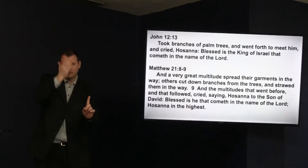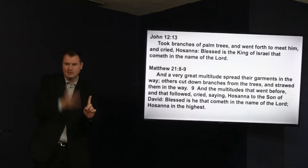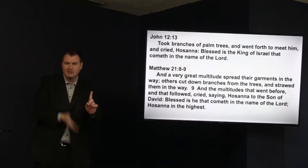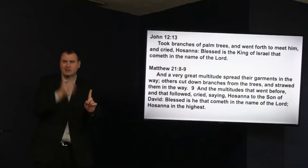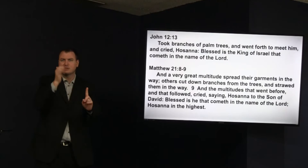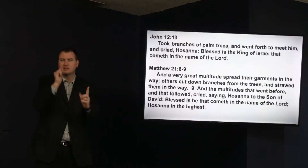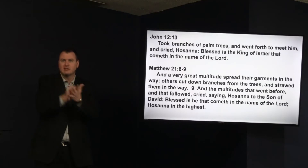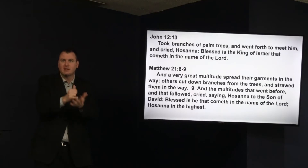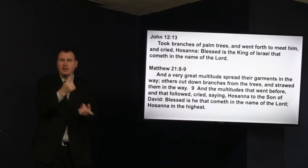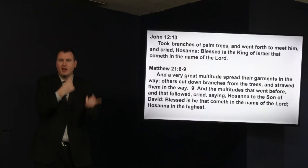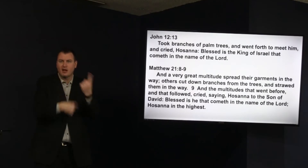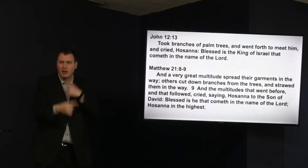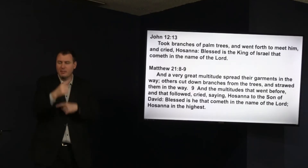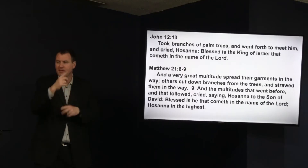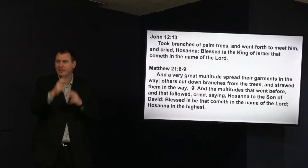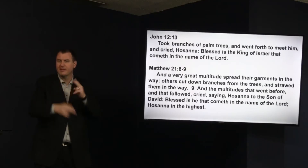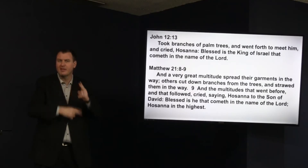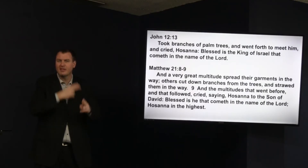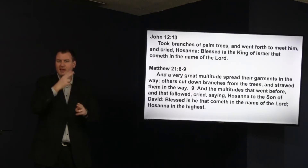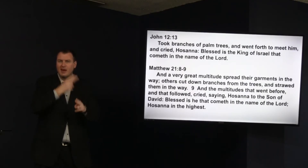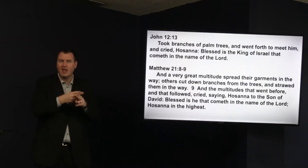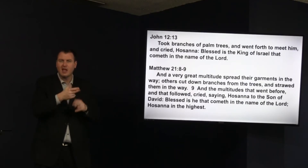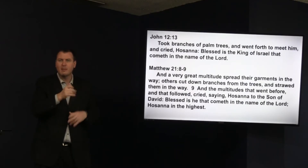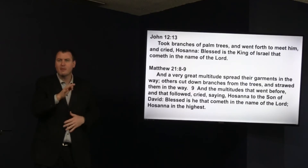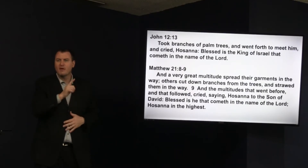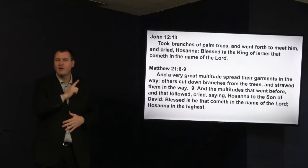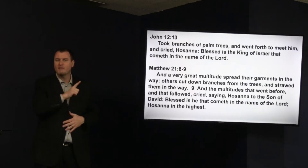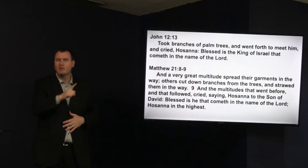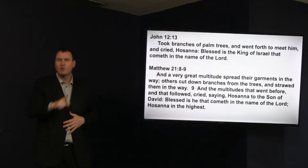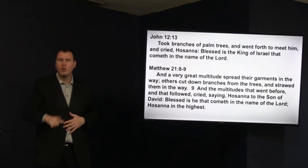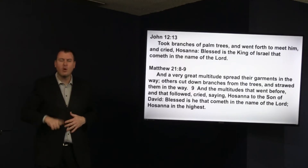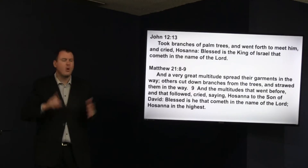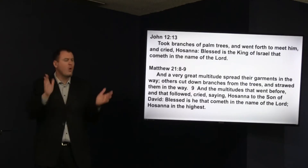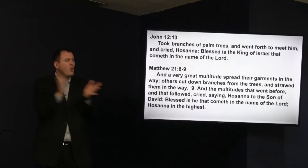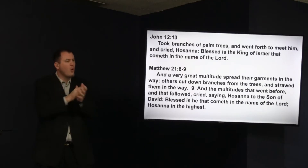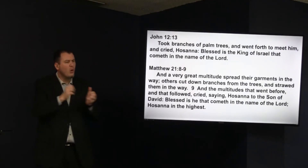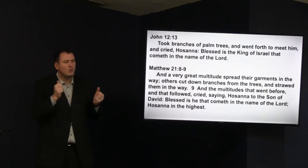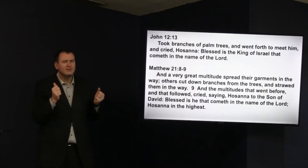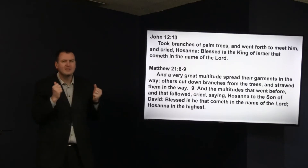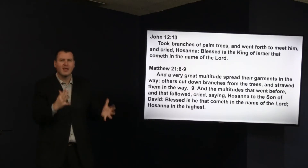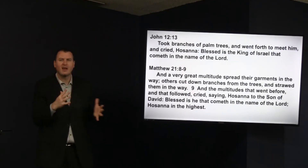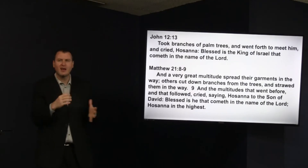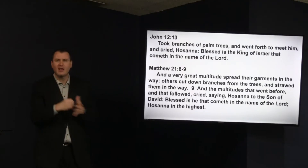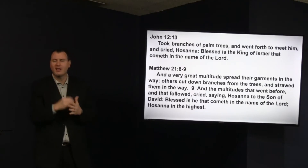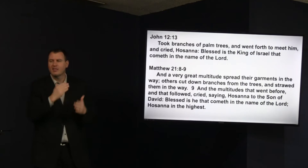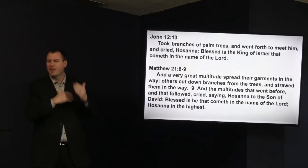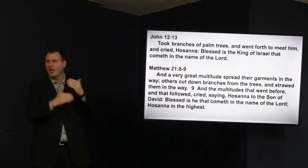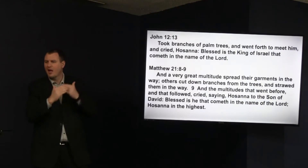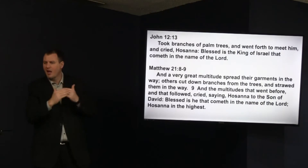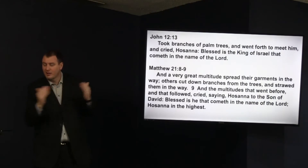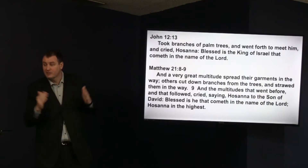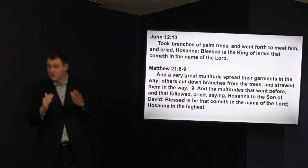Blessed is he that cometh in the name of the Lord. Hosanna in the highest.